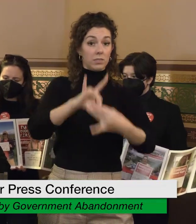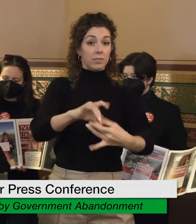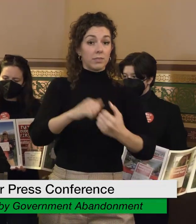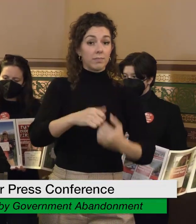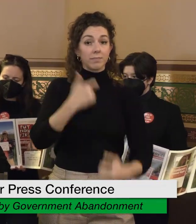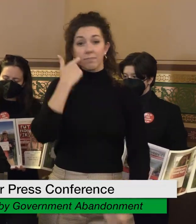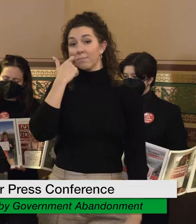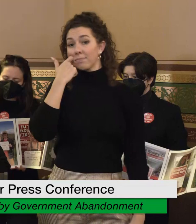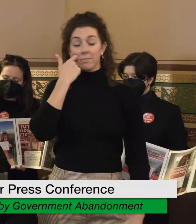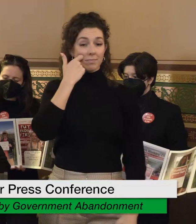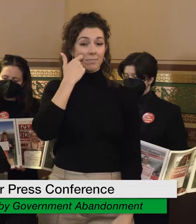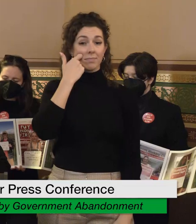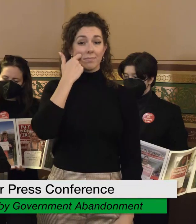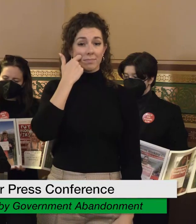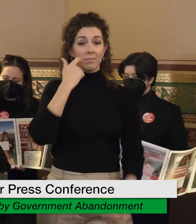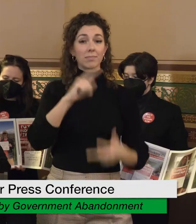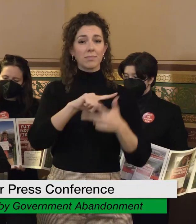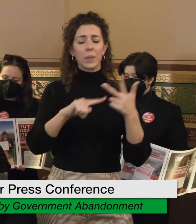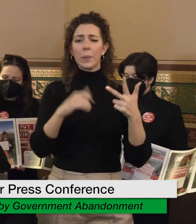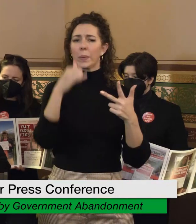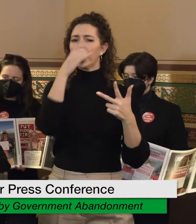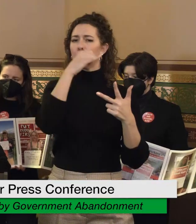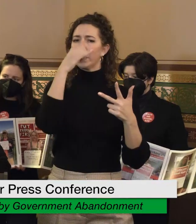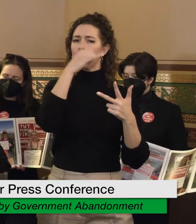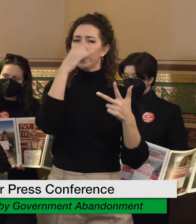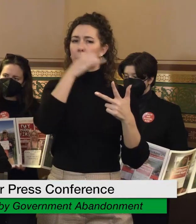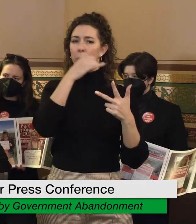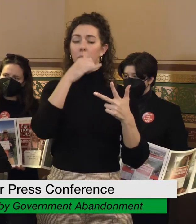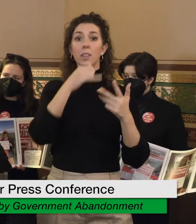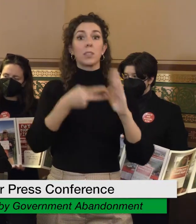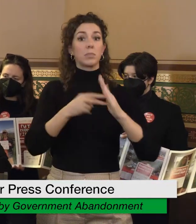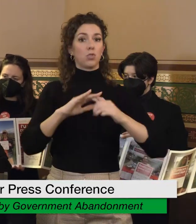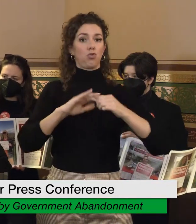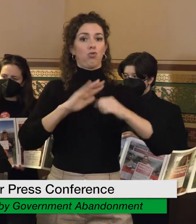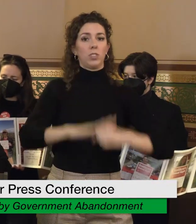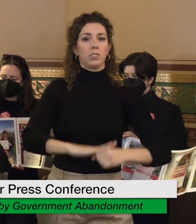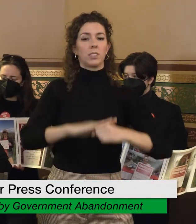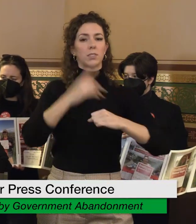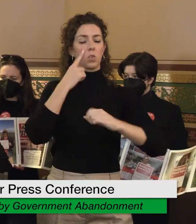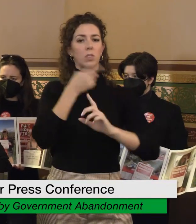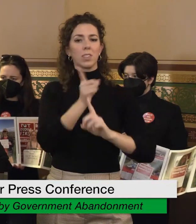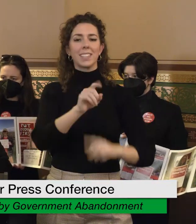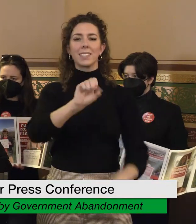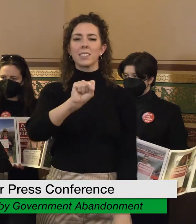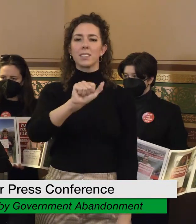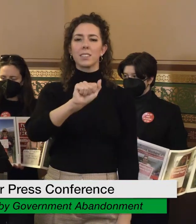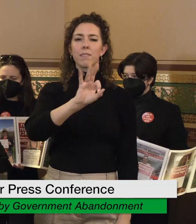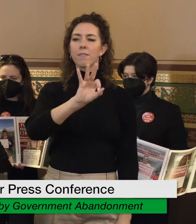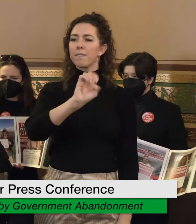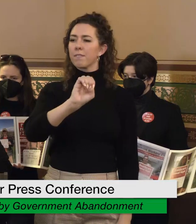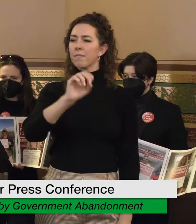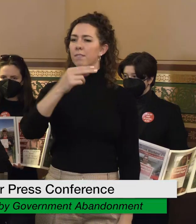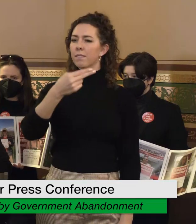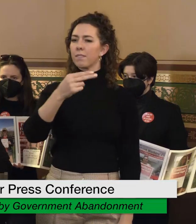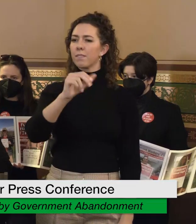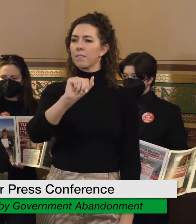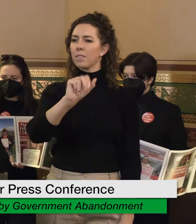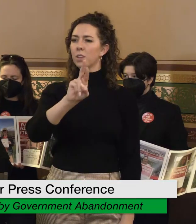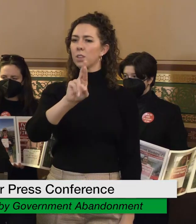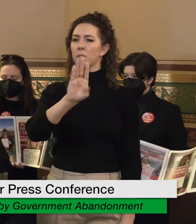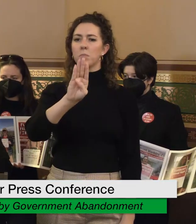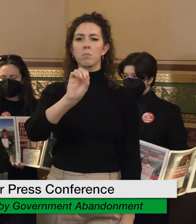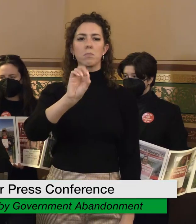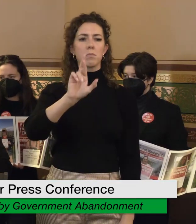addictions. That puts a lot of stress on Safe Harbor, which is the only physical and mental